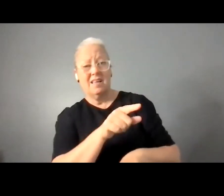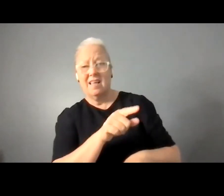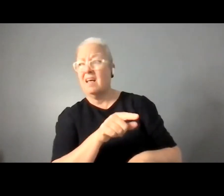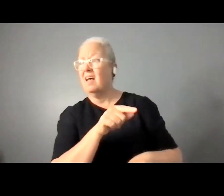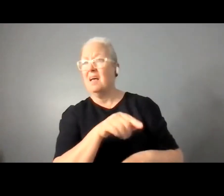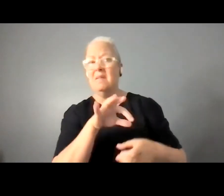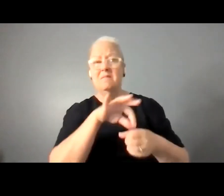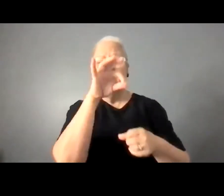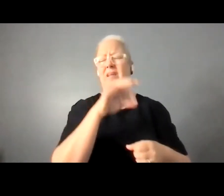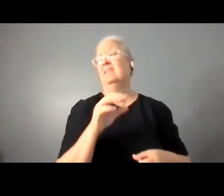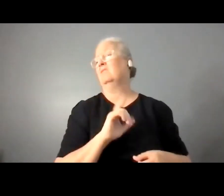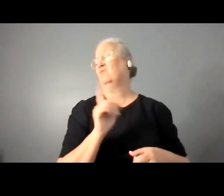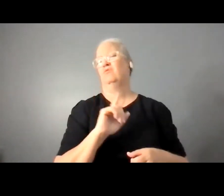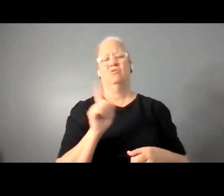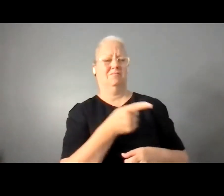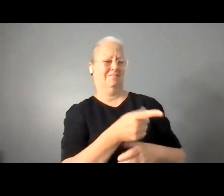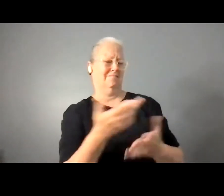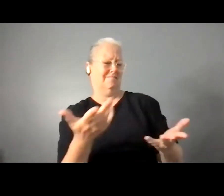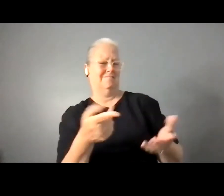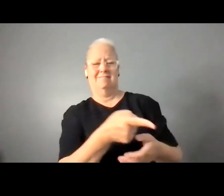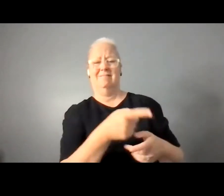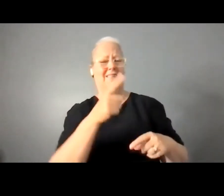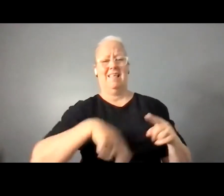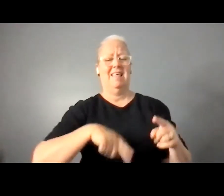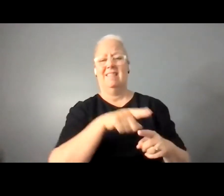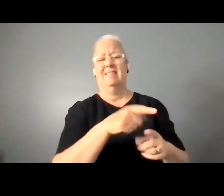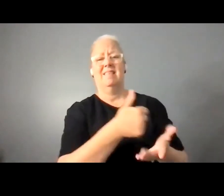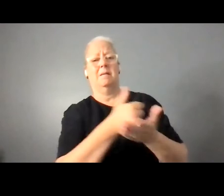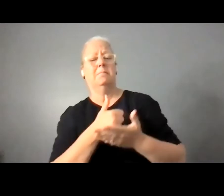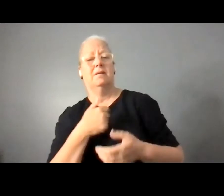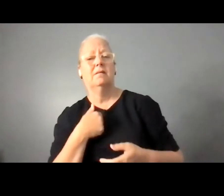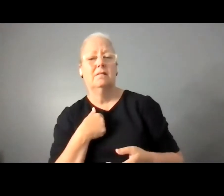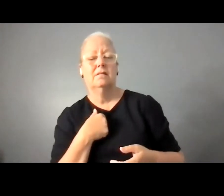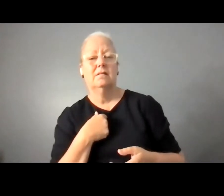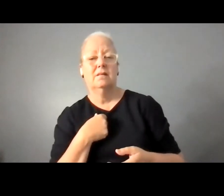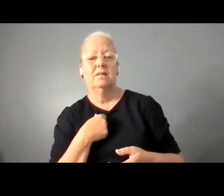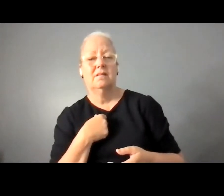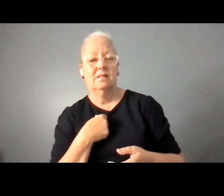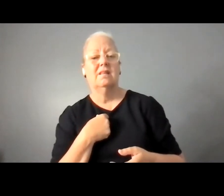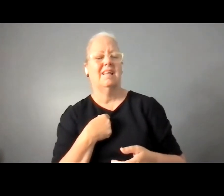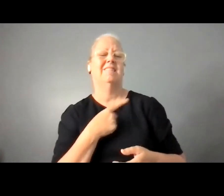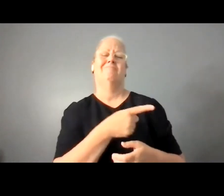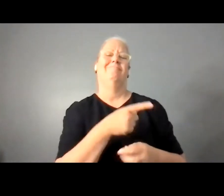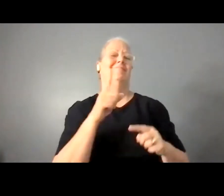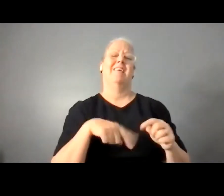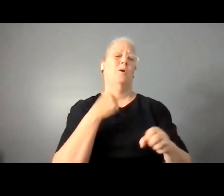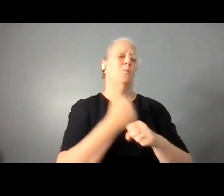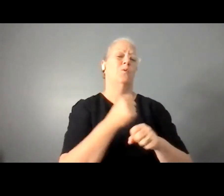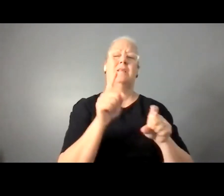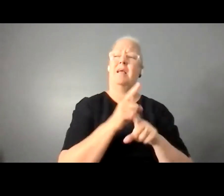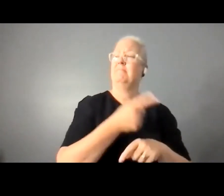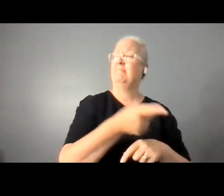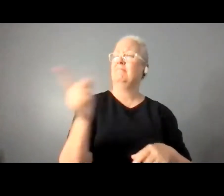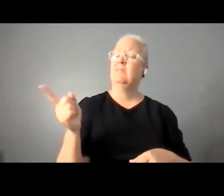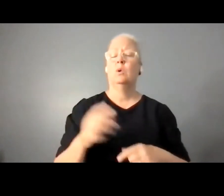what can she do to us? And in herself cannot be able to work like other people. So discrimination is a